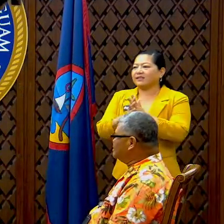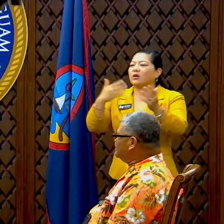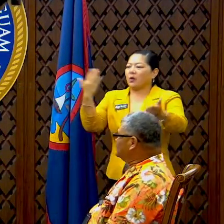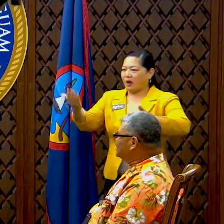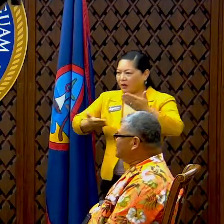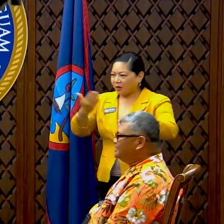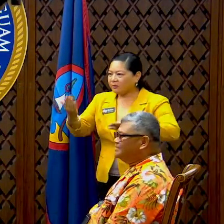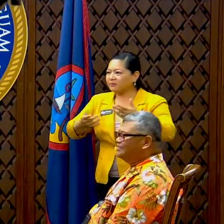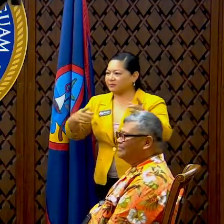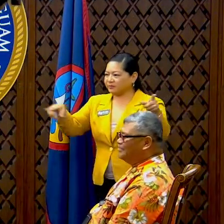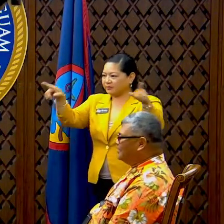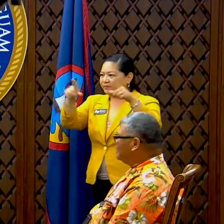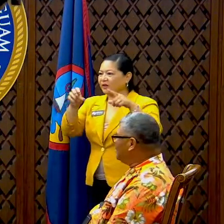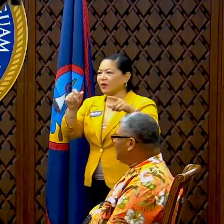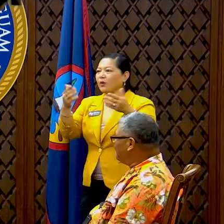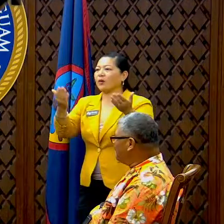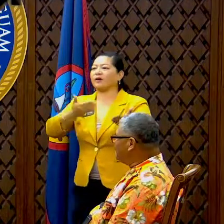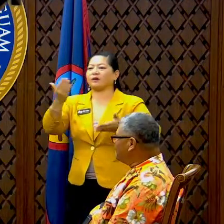Welcome,